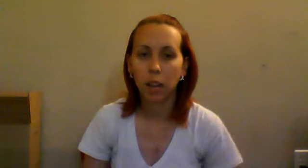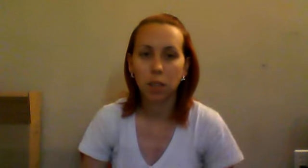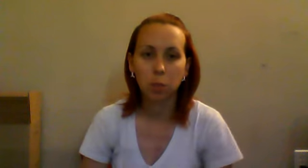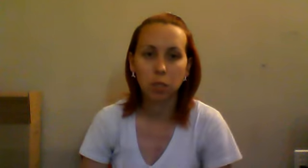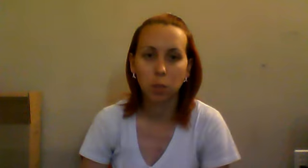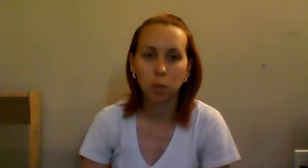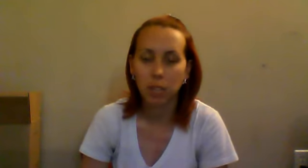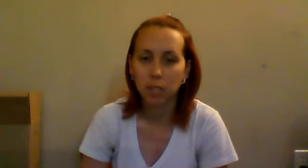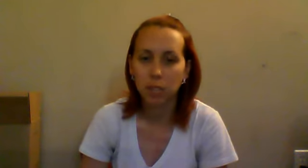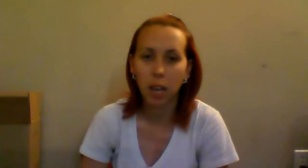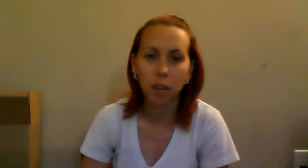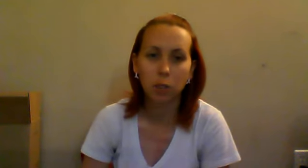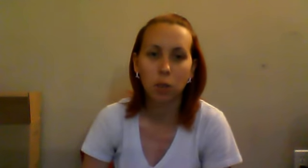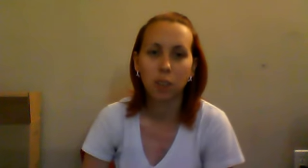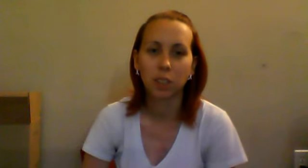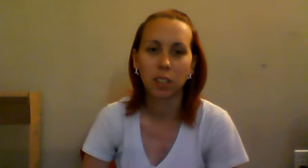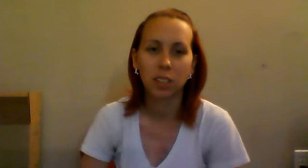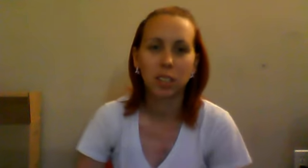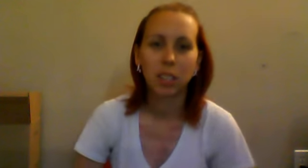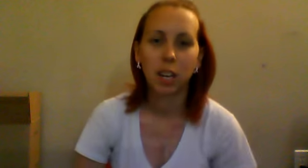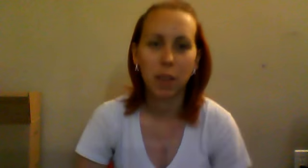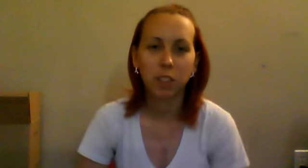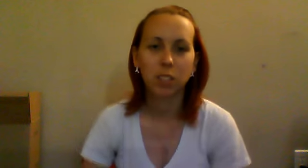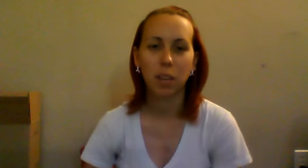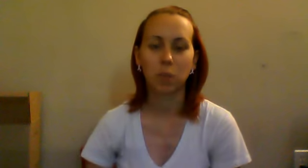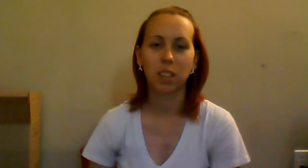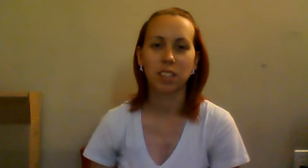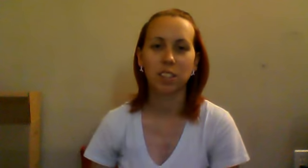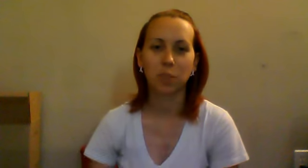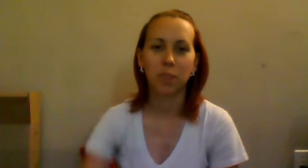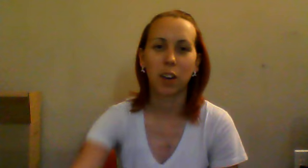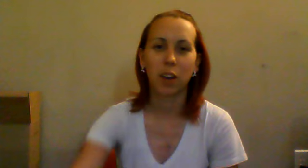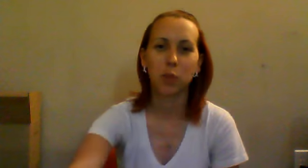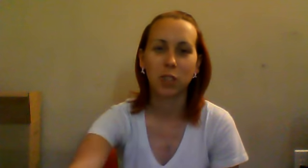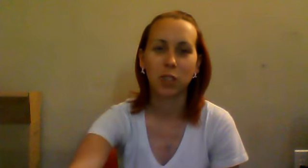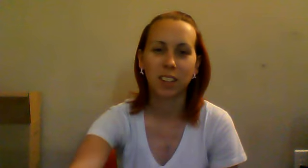guy that picked you up? Was that dad or whoever? And have a good time with it. So I hope you enjoy that.